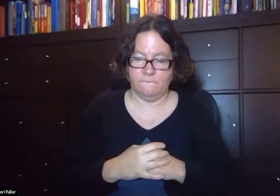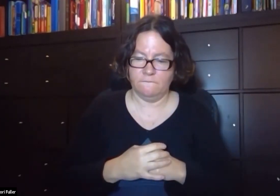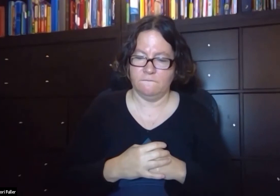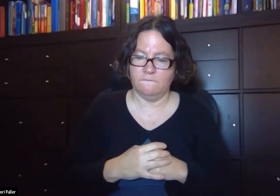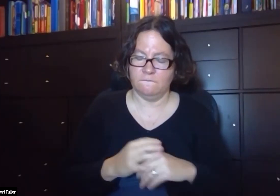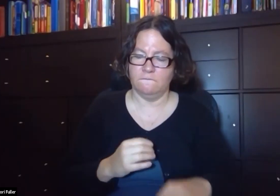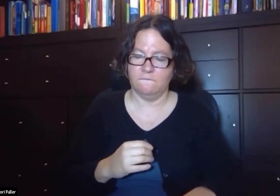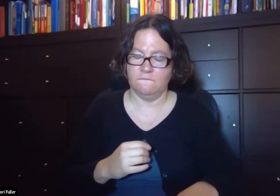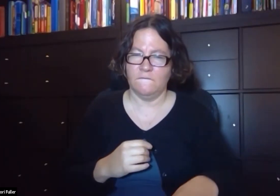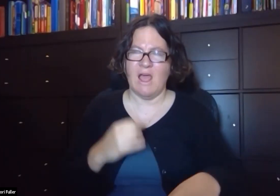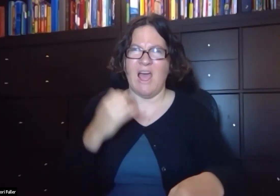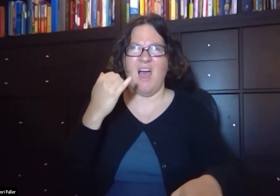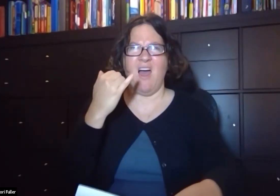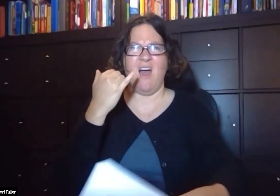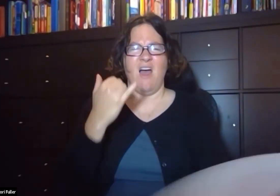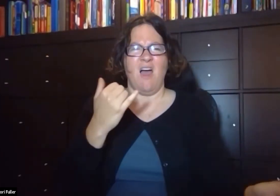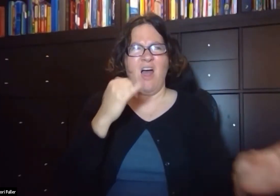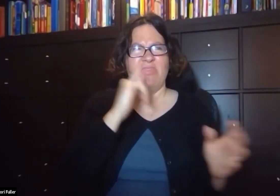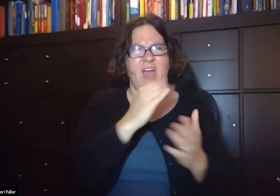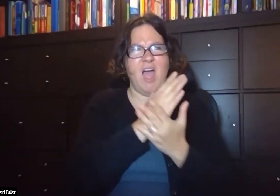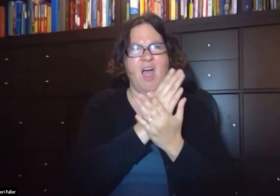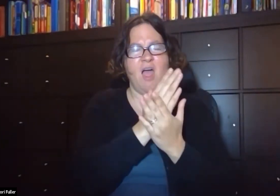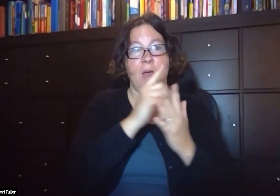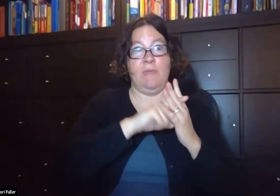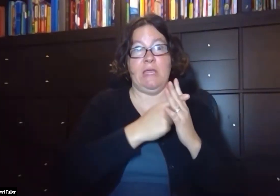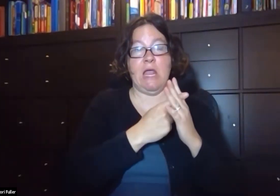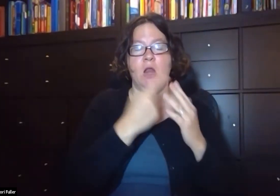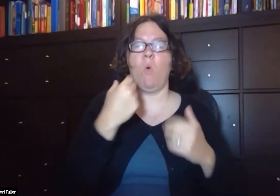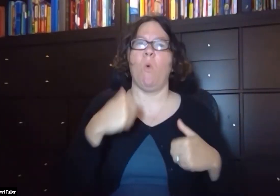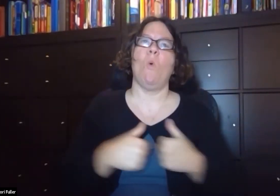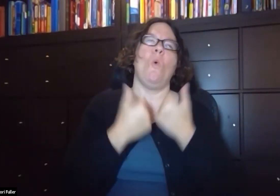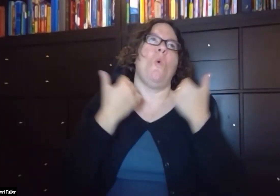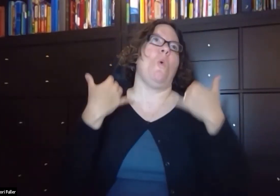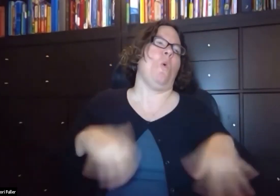going, but it was being all done while I was at home.